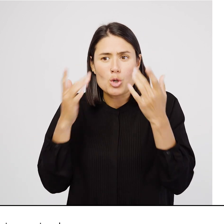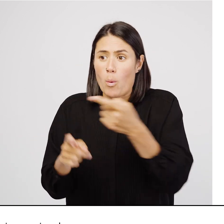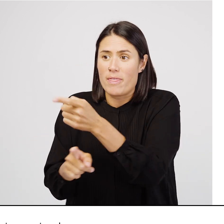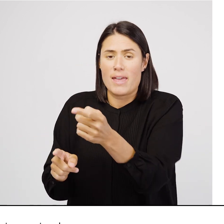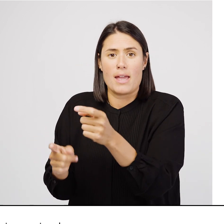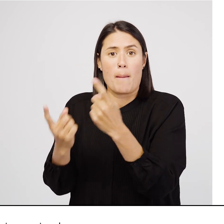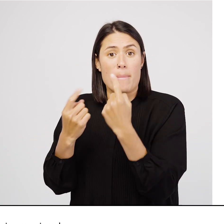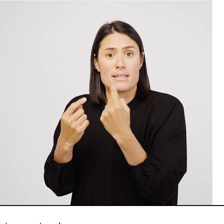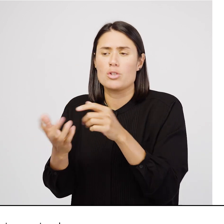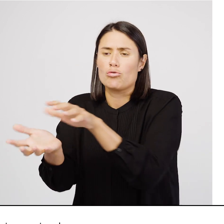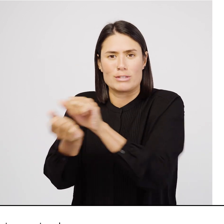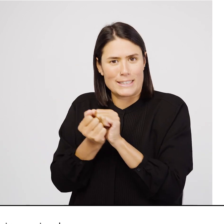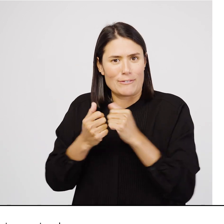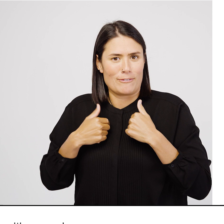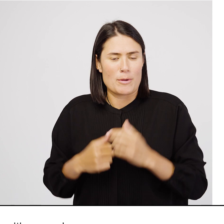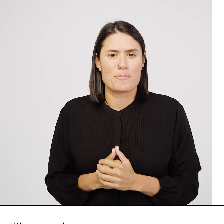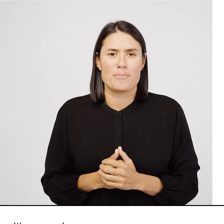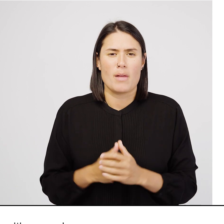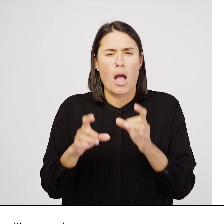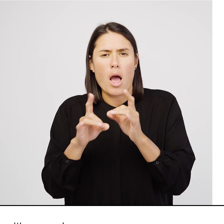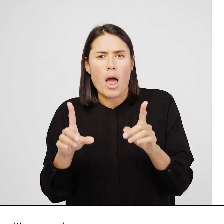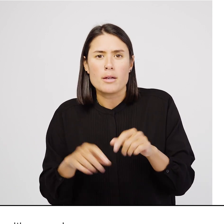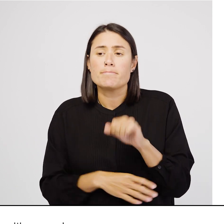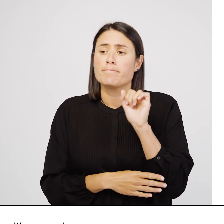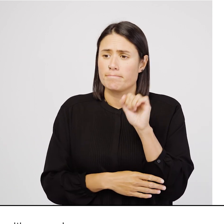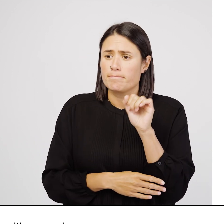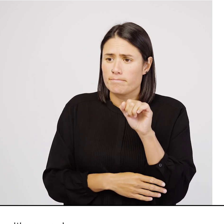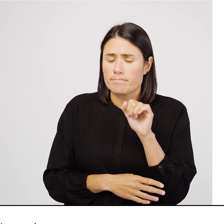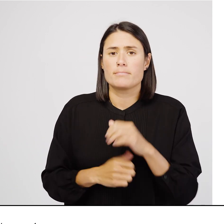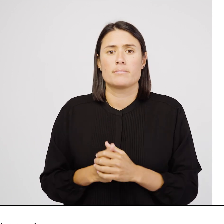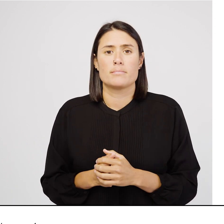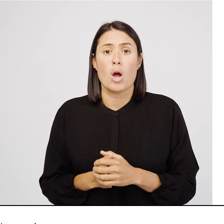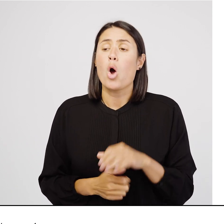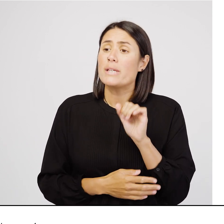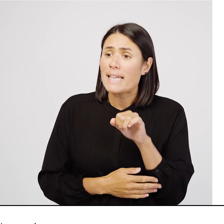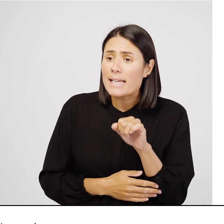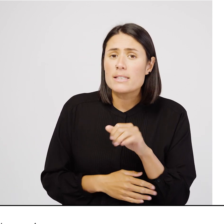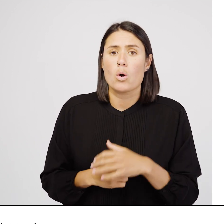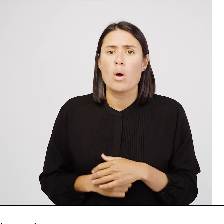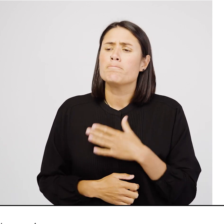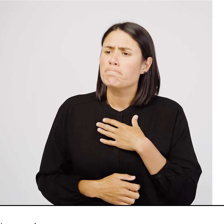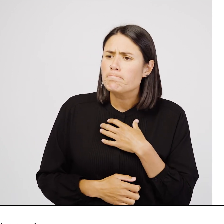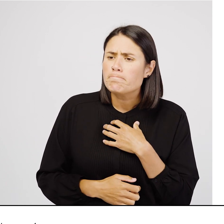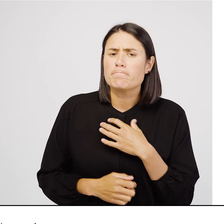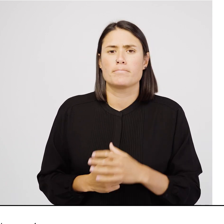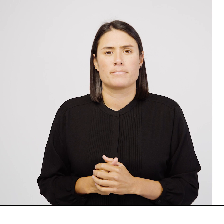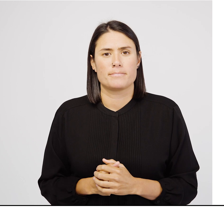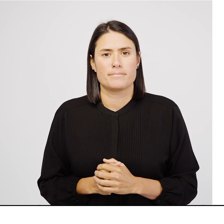shows their message is received. They are things like a nod, a yes or